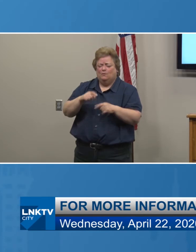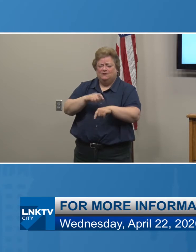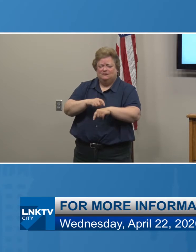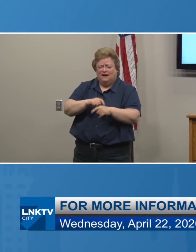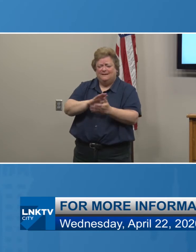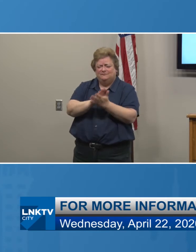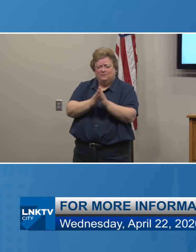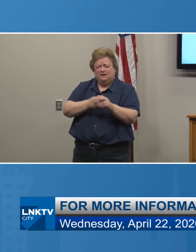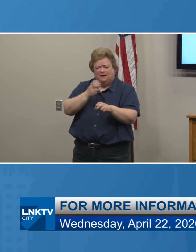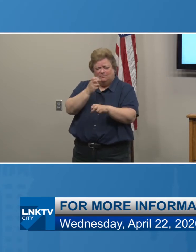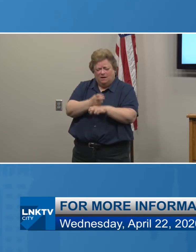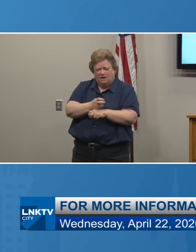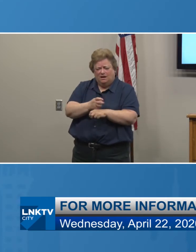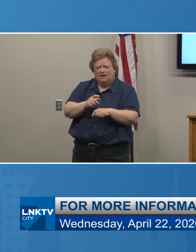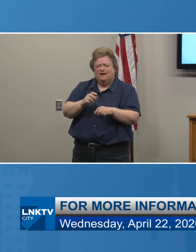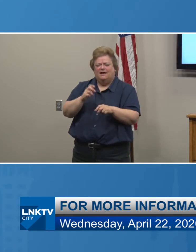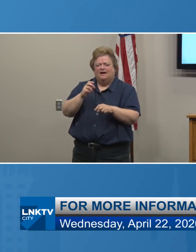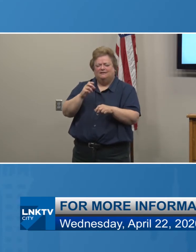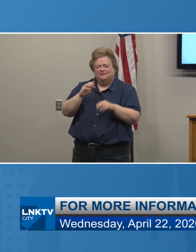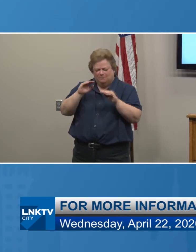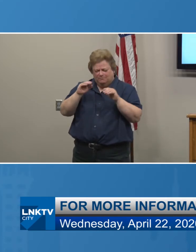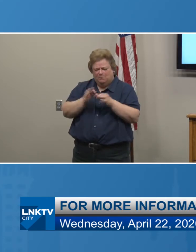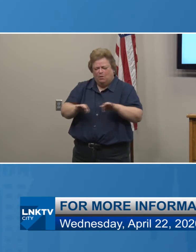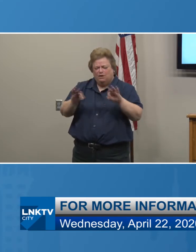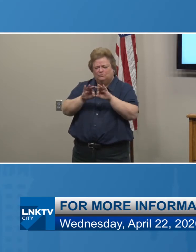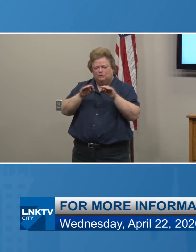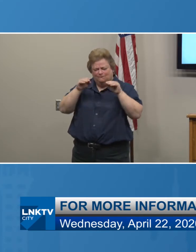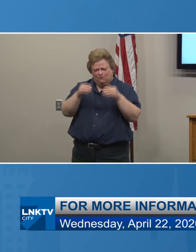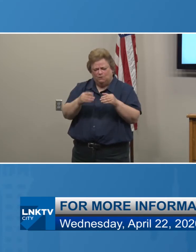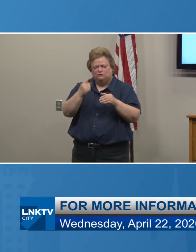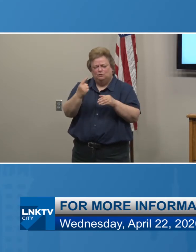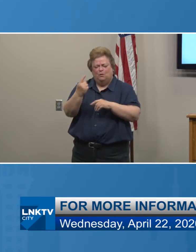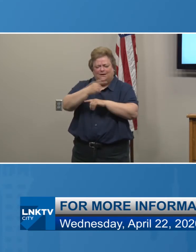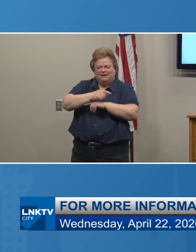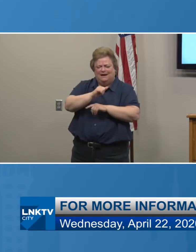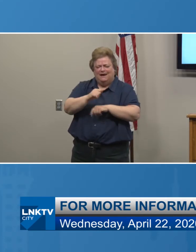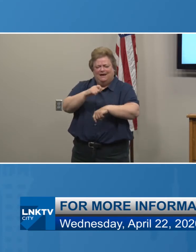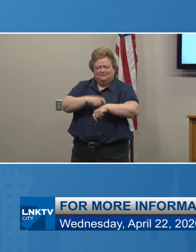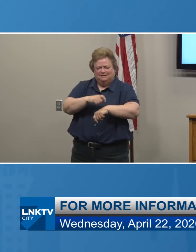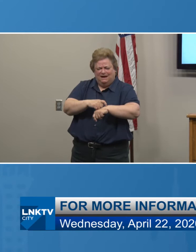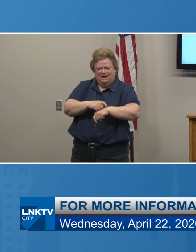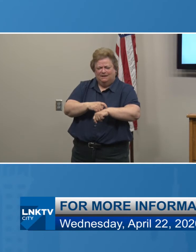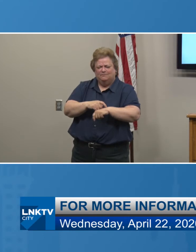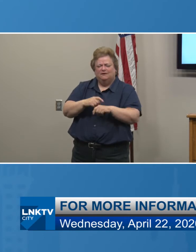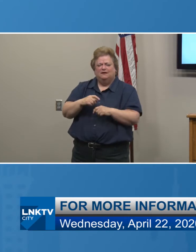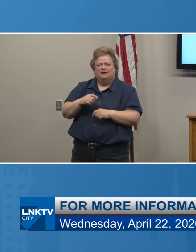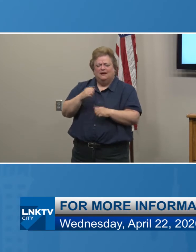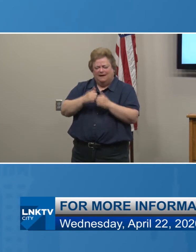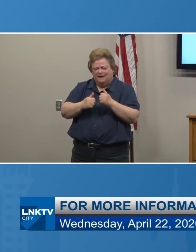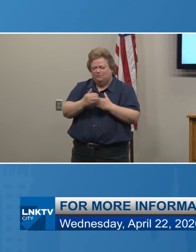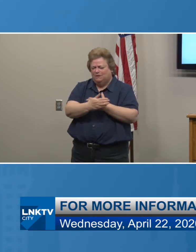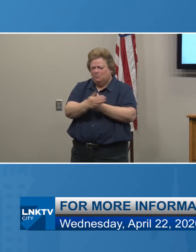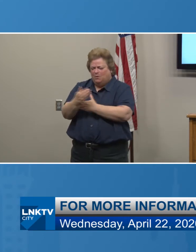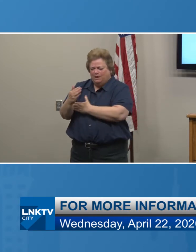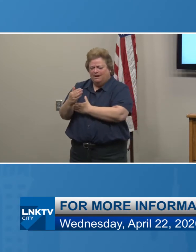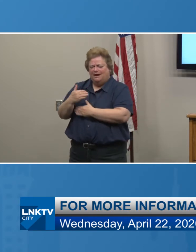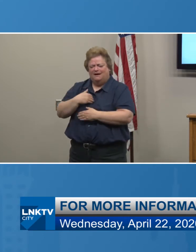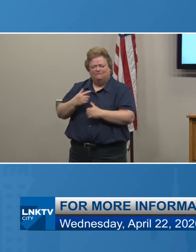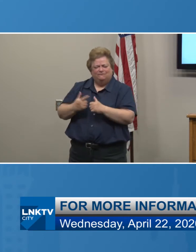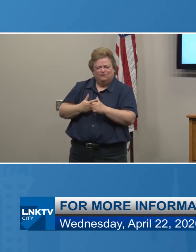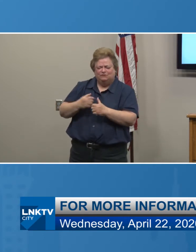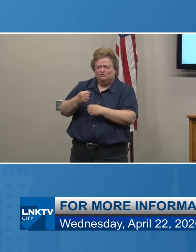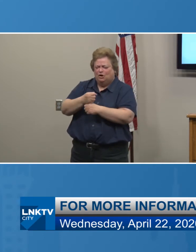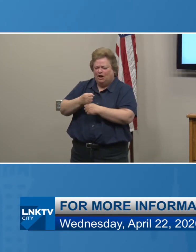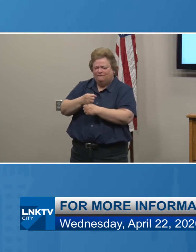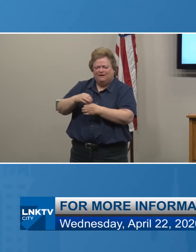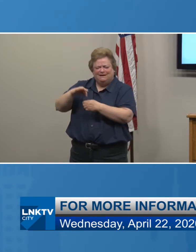it's important to focus on one day at a time and building a good day. Every morning as you have your first cup of coffee or